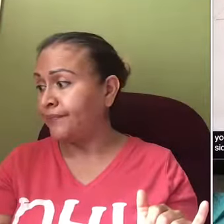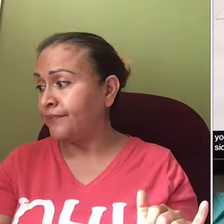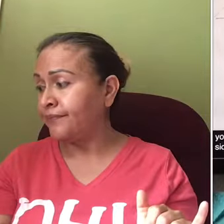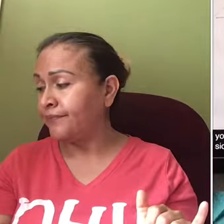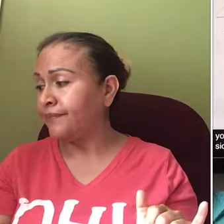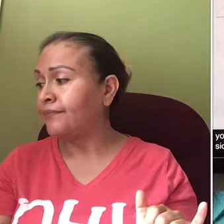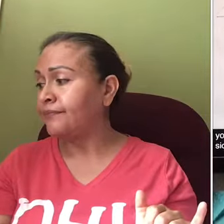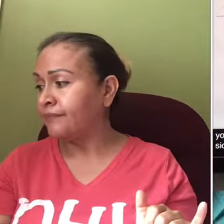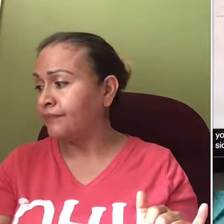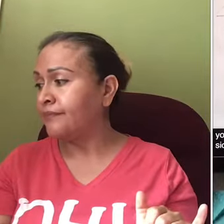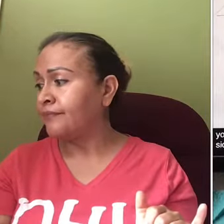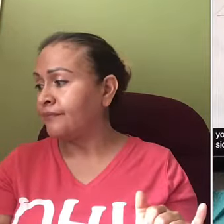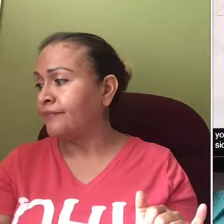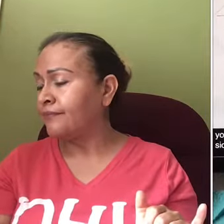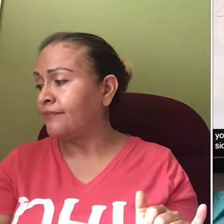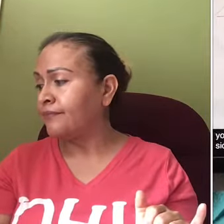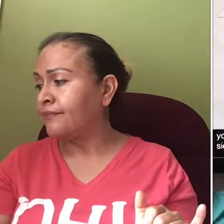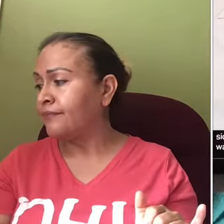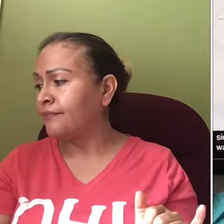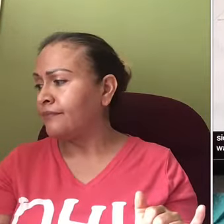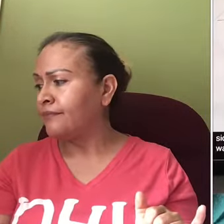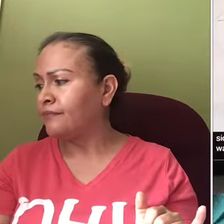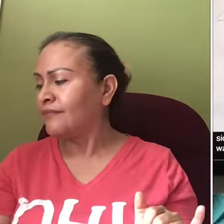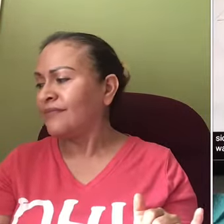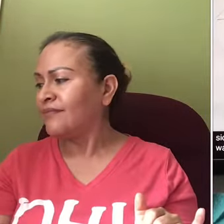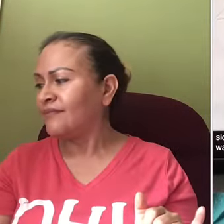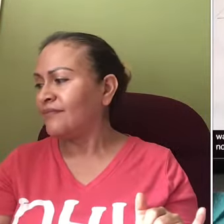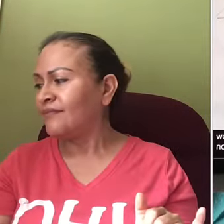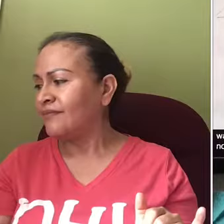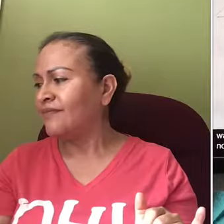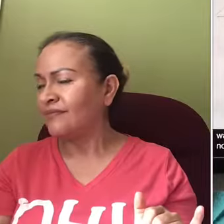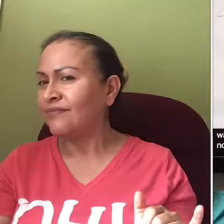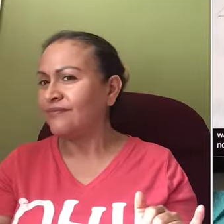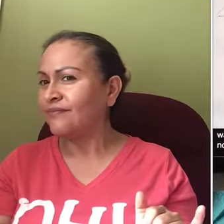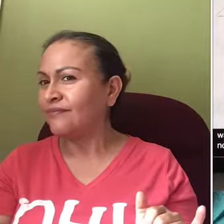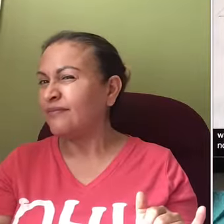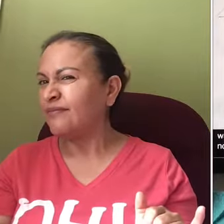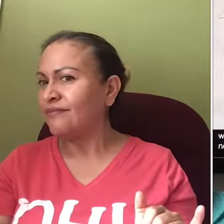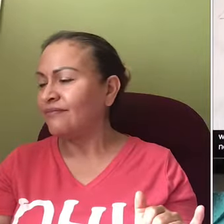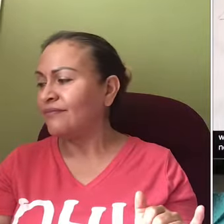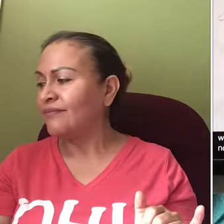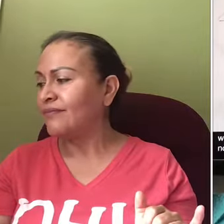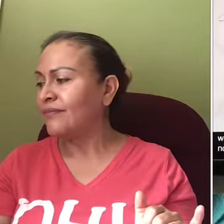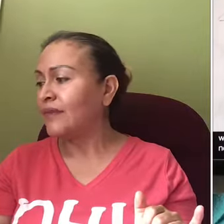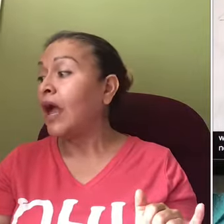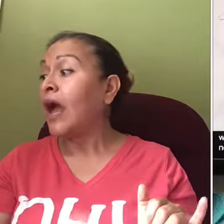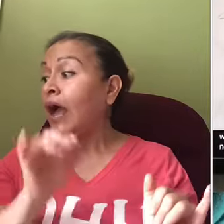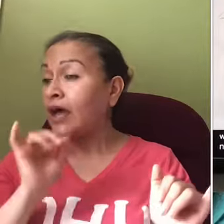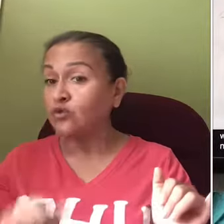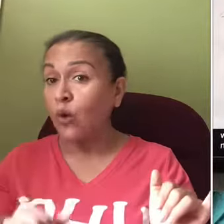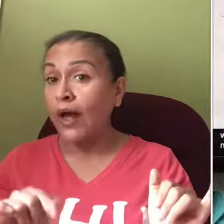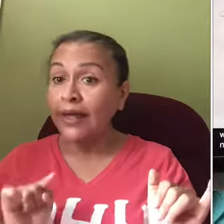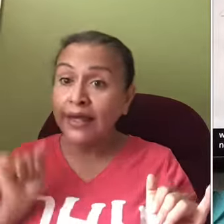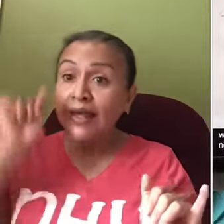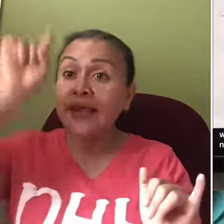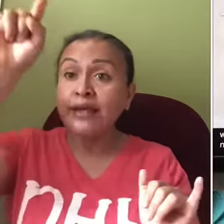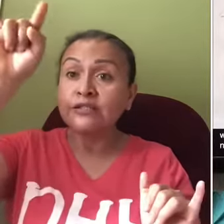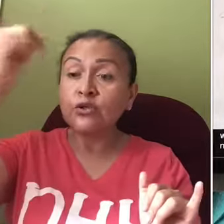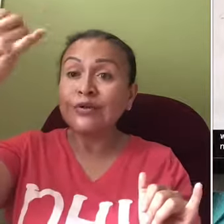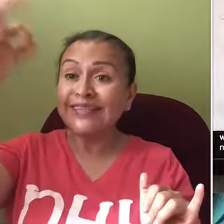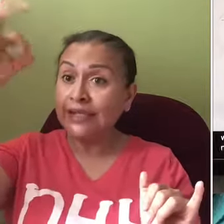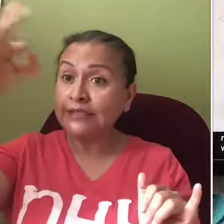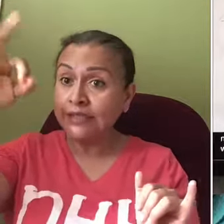15 is to Y. Wait, no, sorry. 15 is to that Y, as Y is to 19. Would